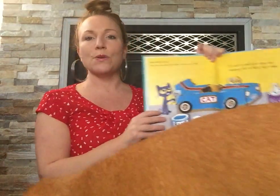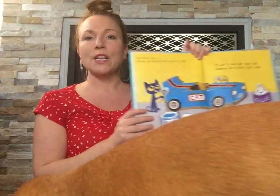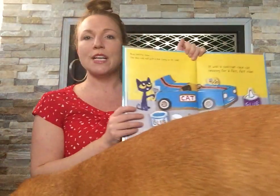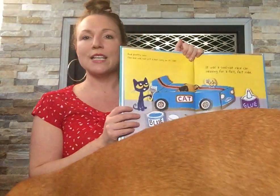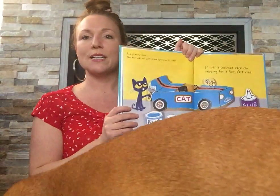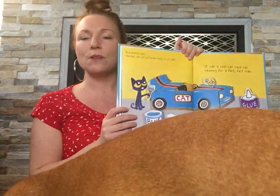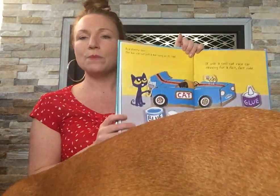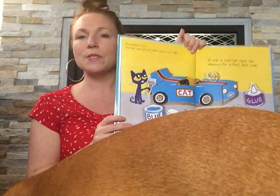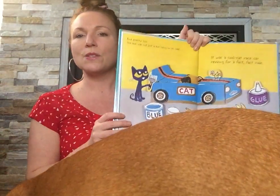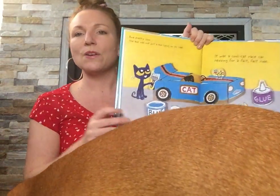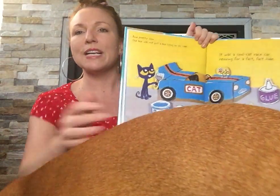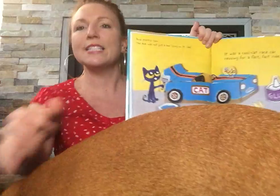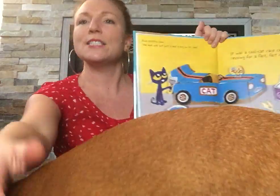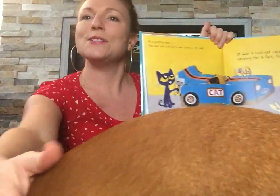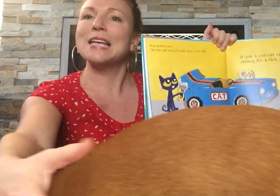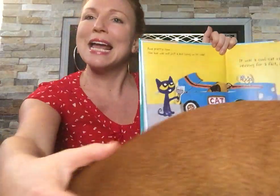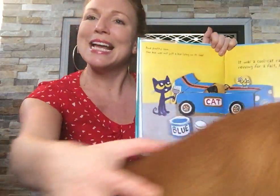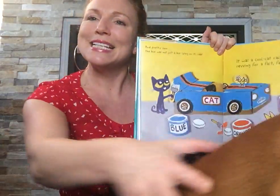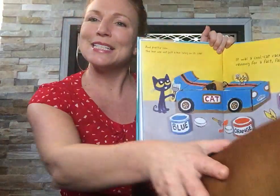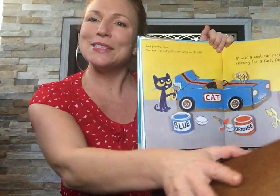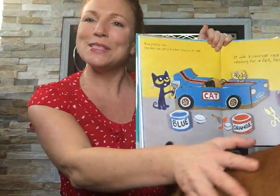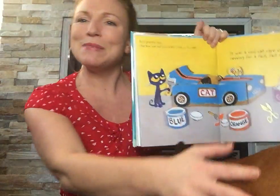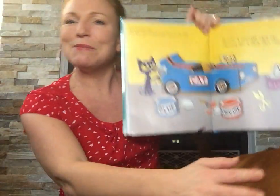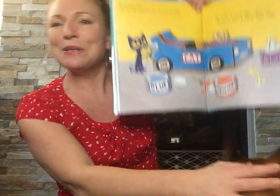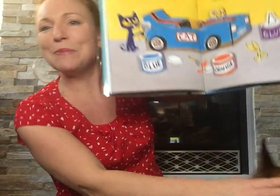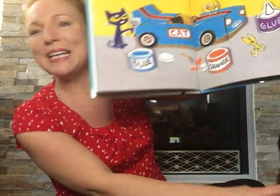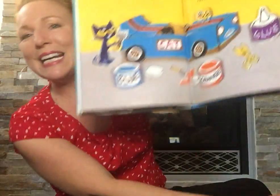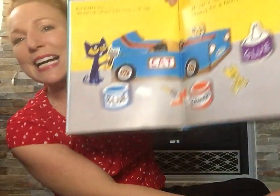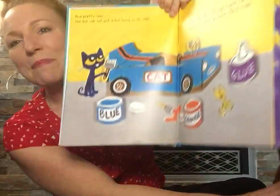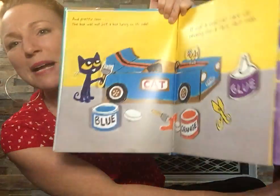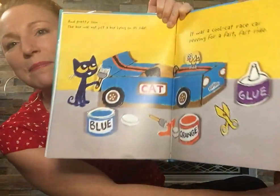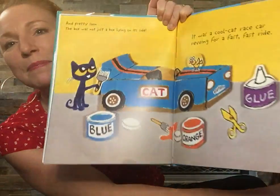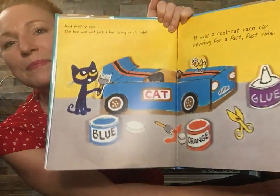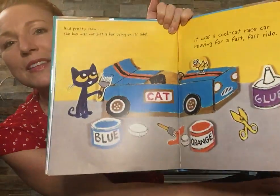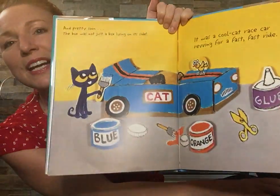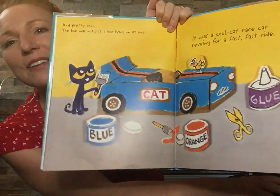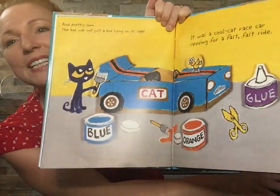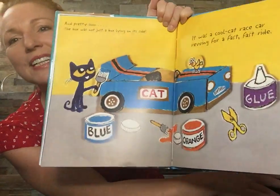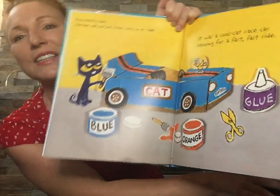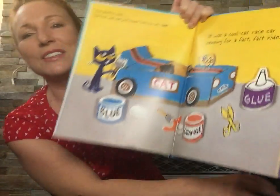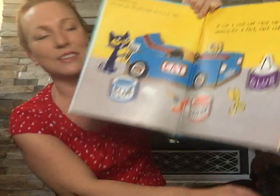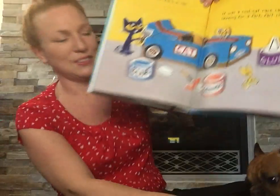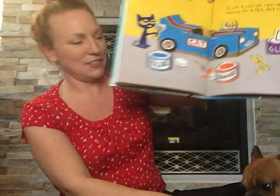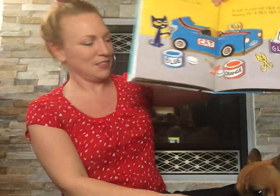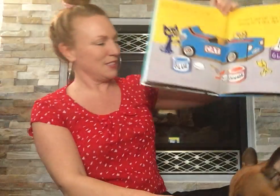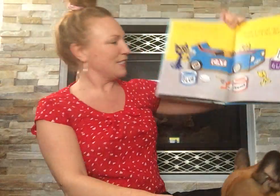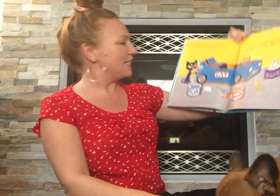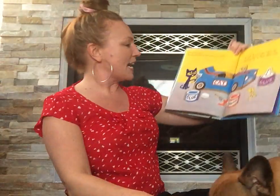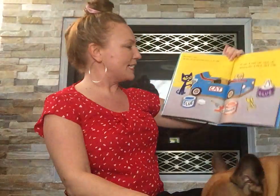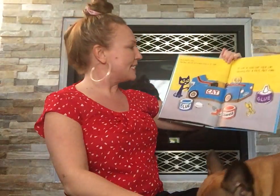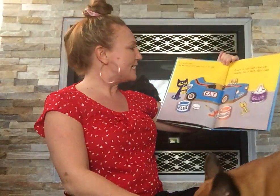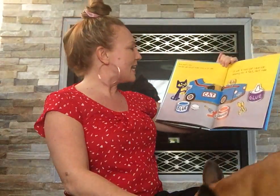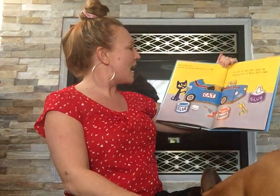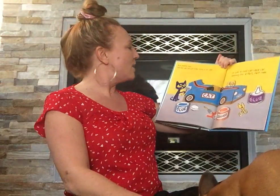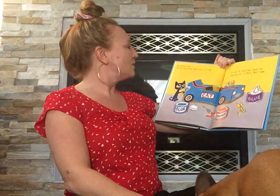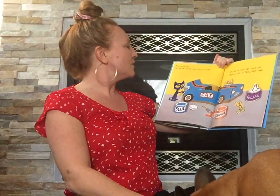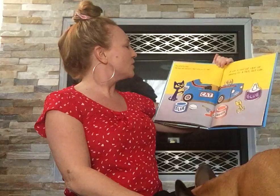soon, oh, sorry, excuse me, Ruby, come on. There we go. You gotta sit down for